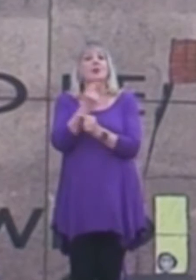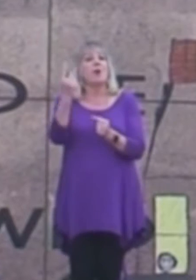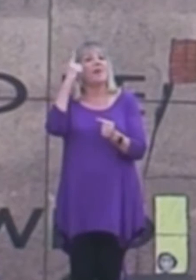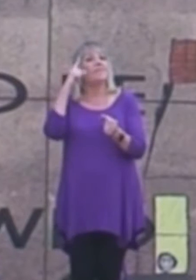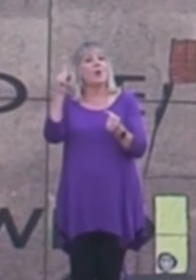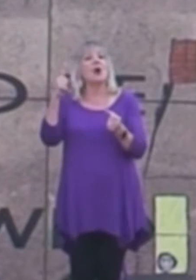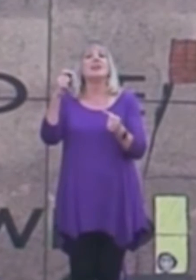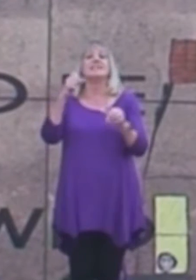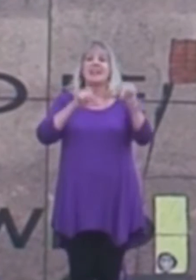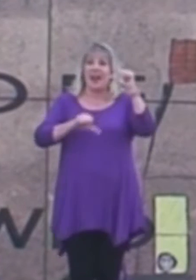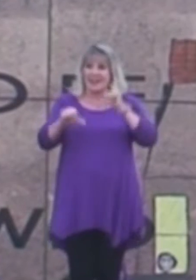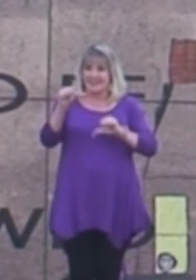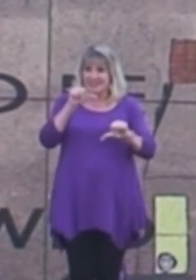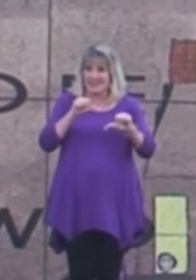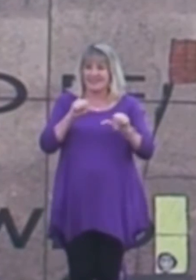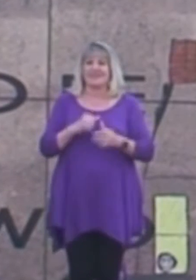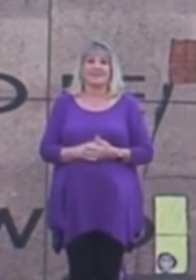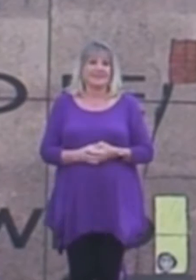for science.